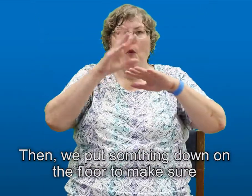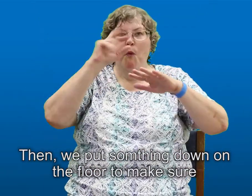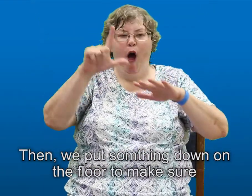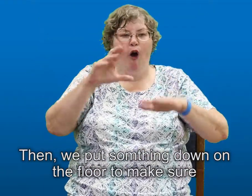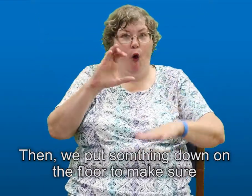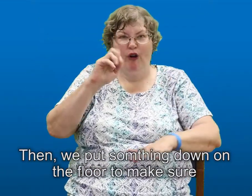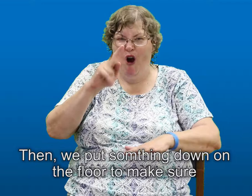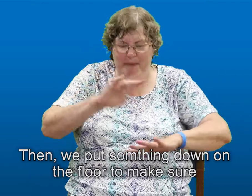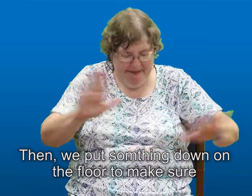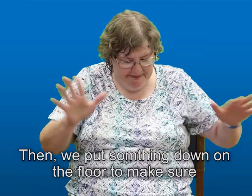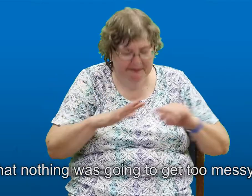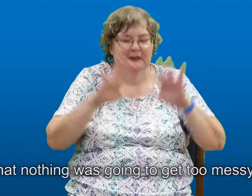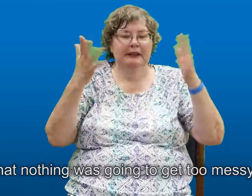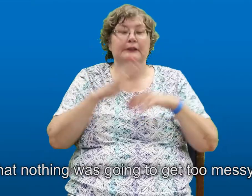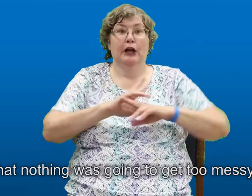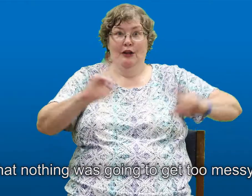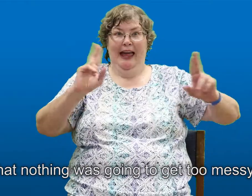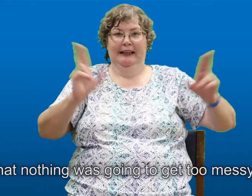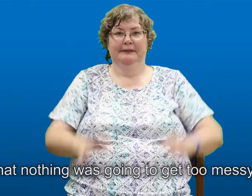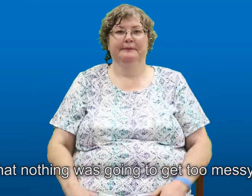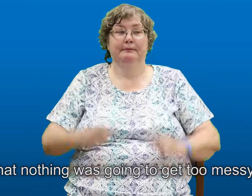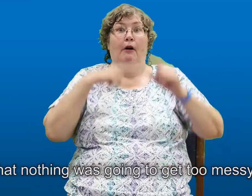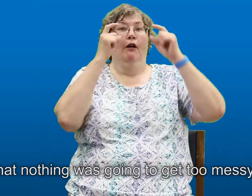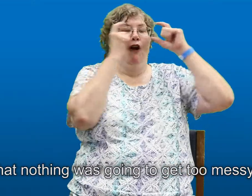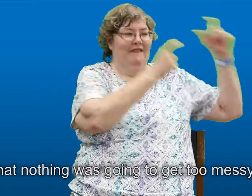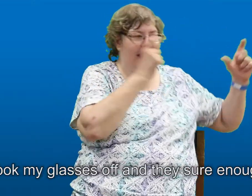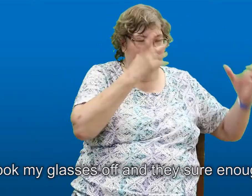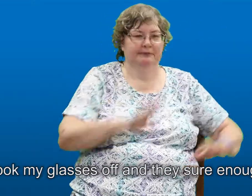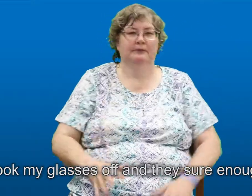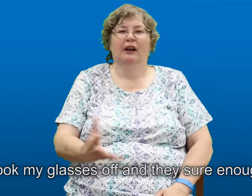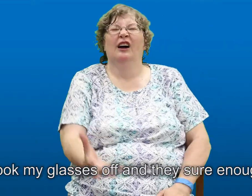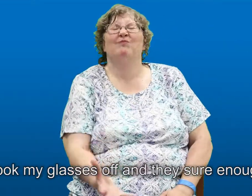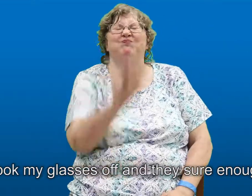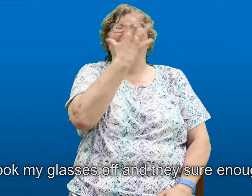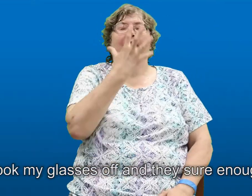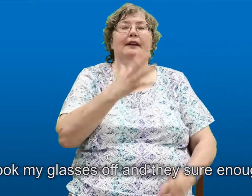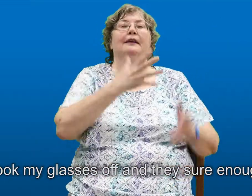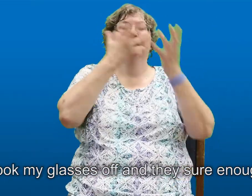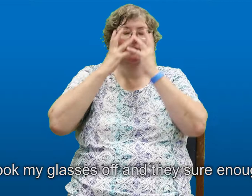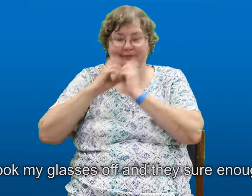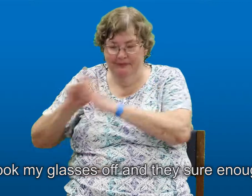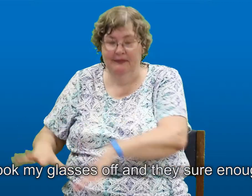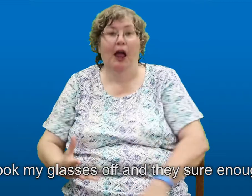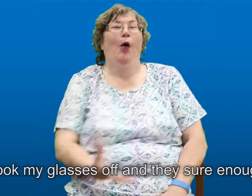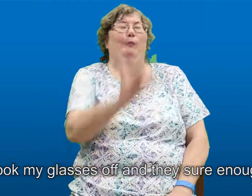the floor to make sure that nothing was going to get too messy. Took my glasses off and they sure enough put all these